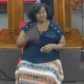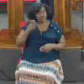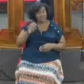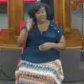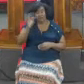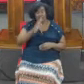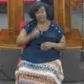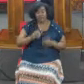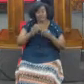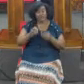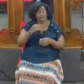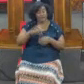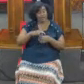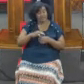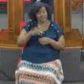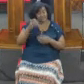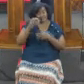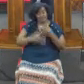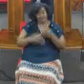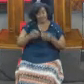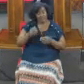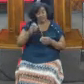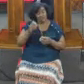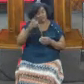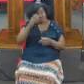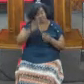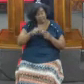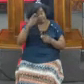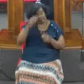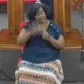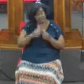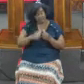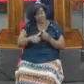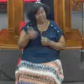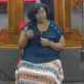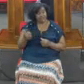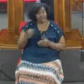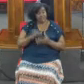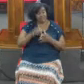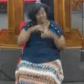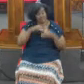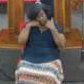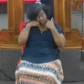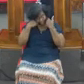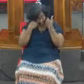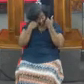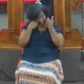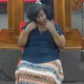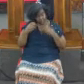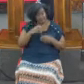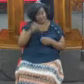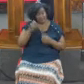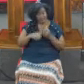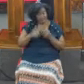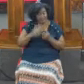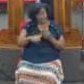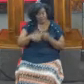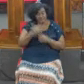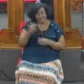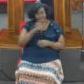put politics in the front of their brotherly love for one another. That's a shame and a disgrace for any